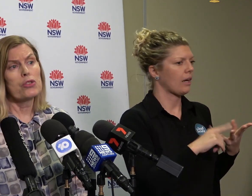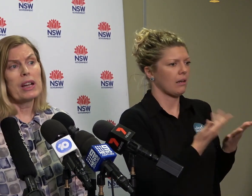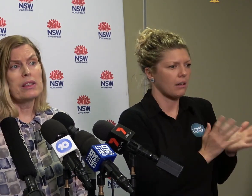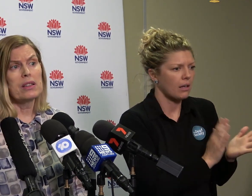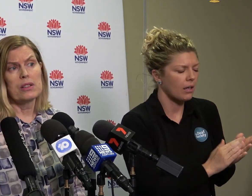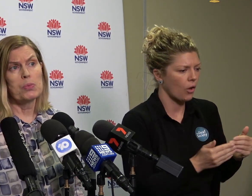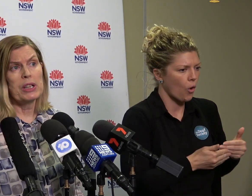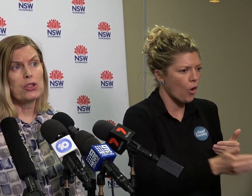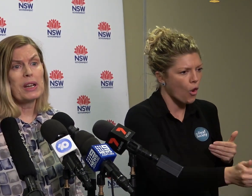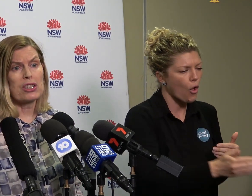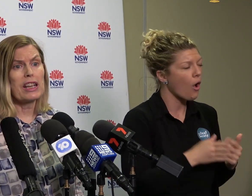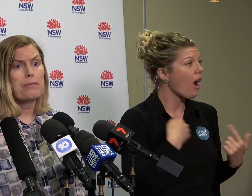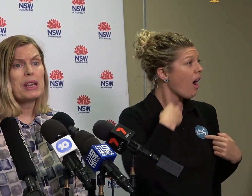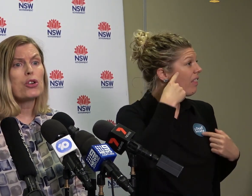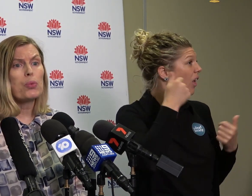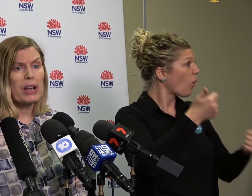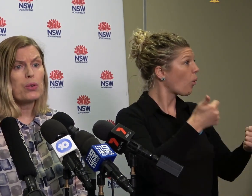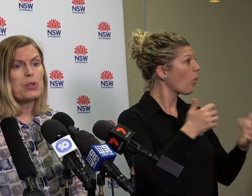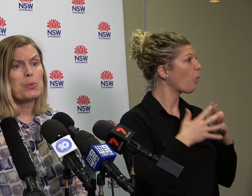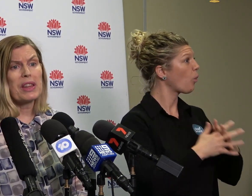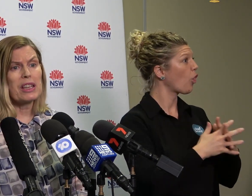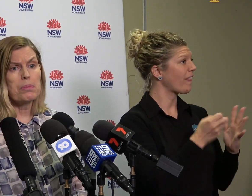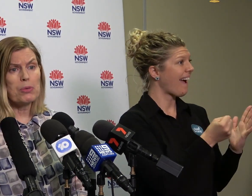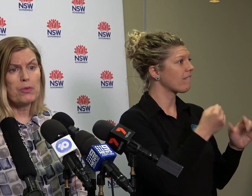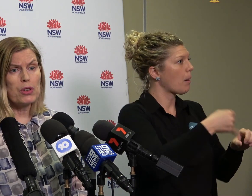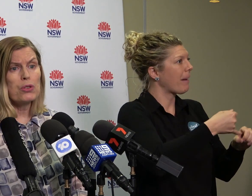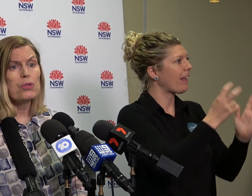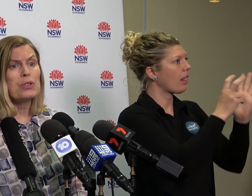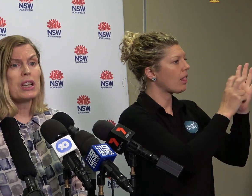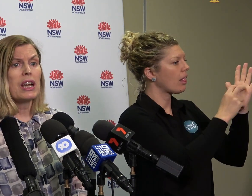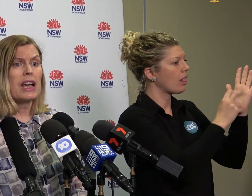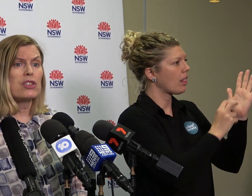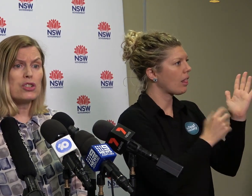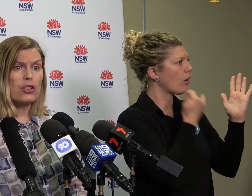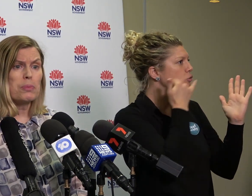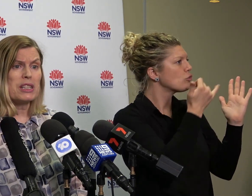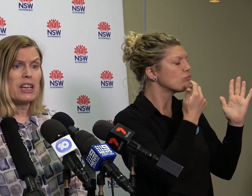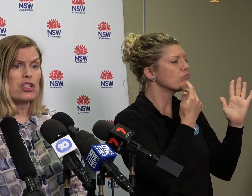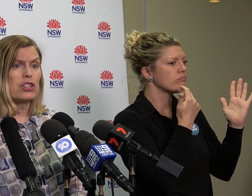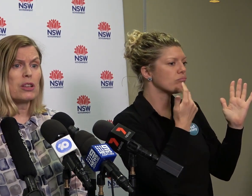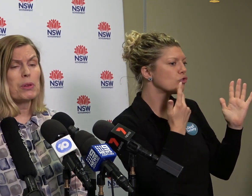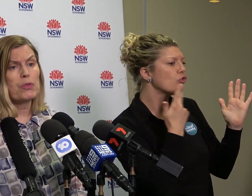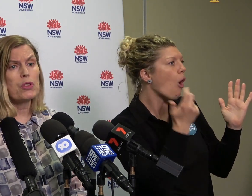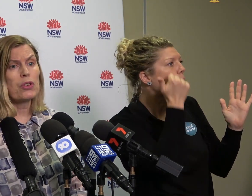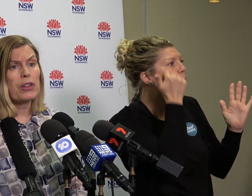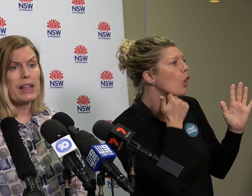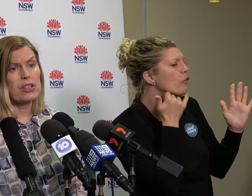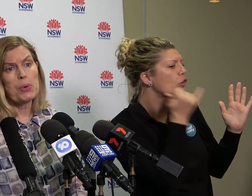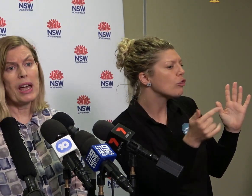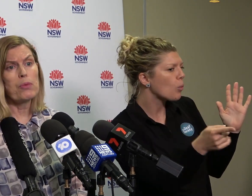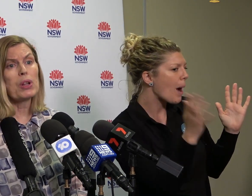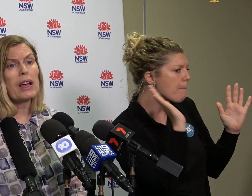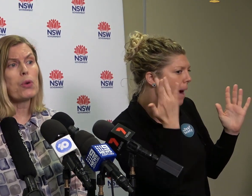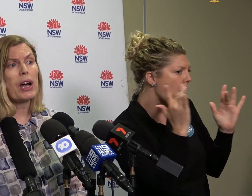And it's great that we do actually have medical records where they can be reviewed and the documentation can be reviewed on that. So we'll have quite